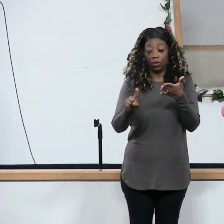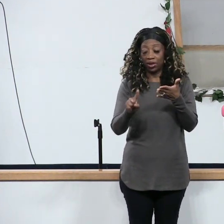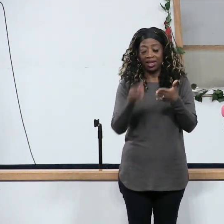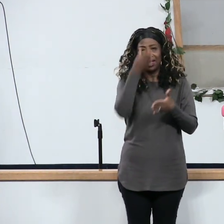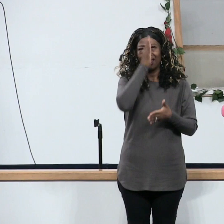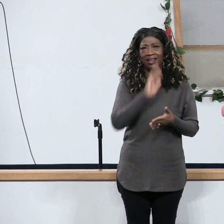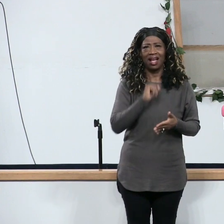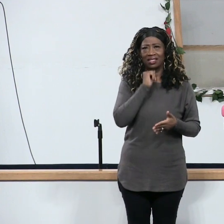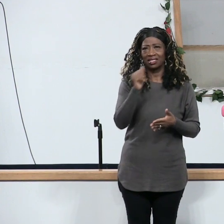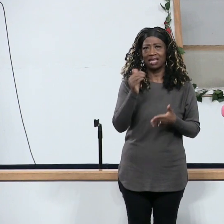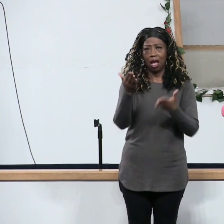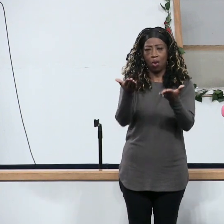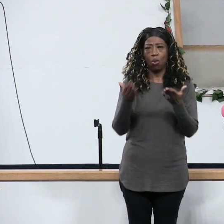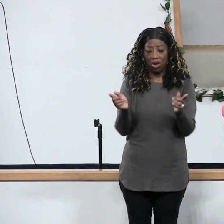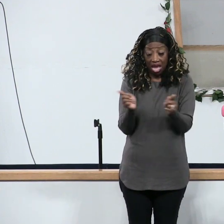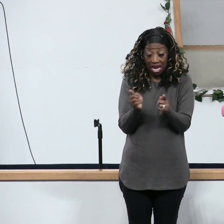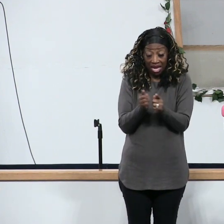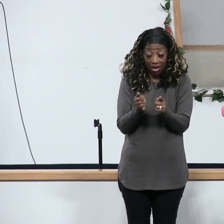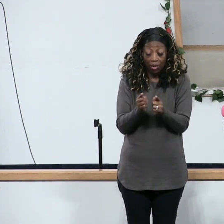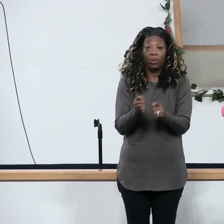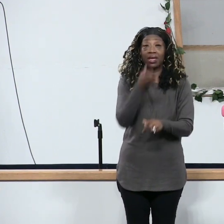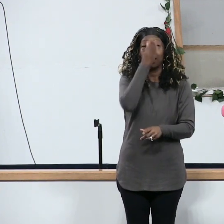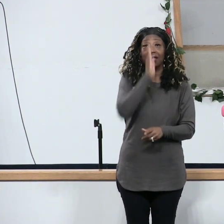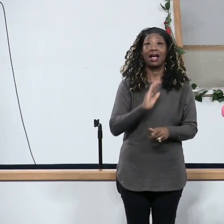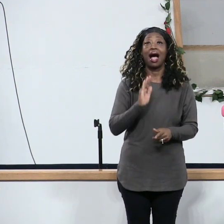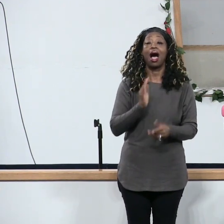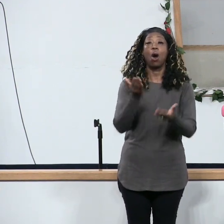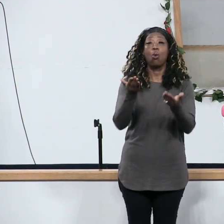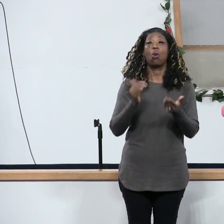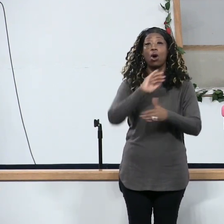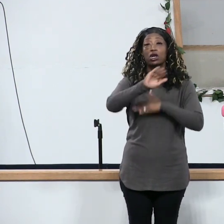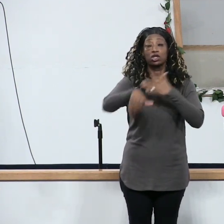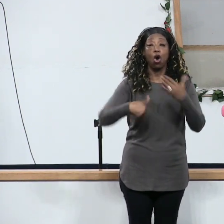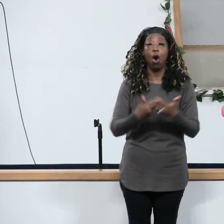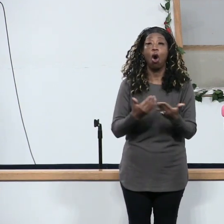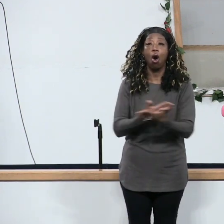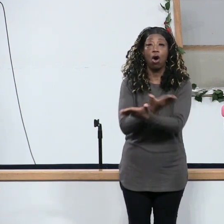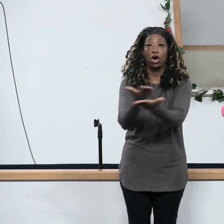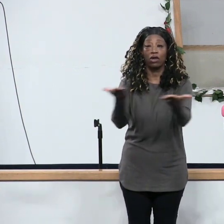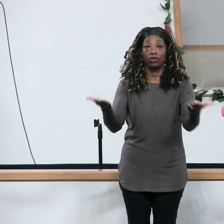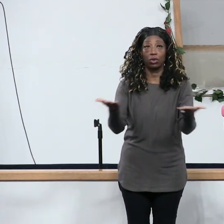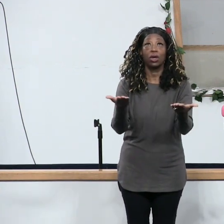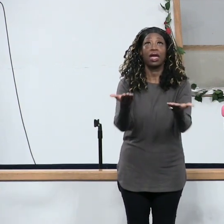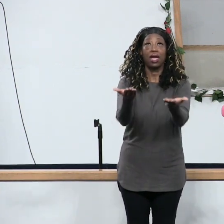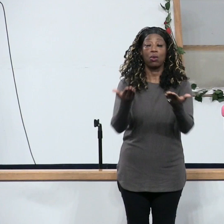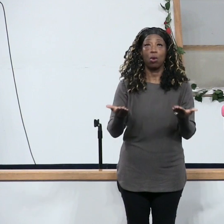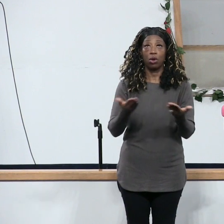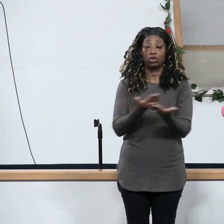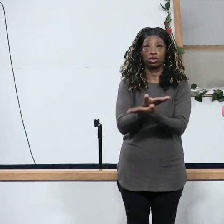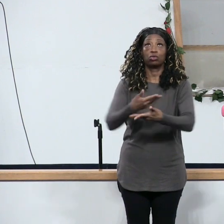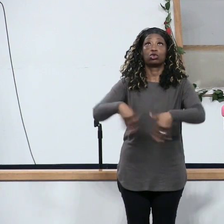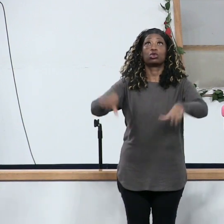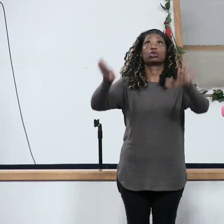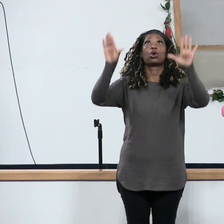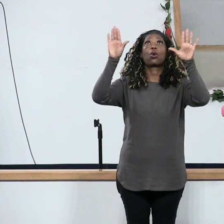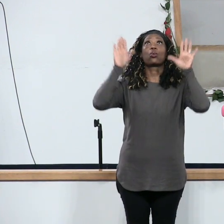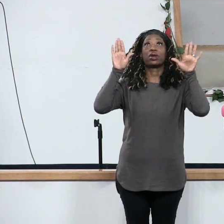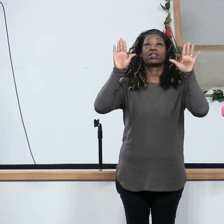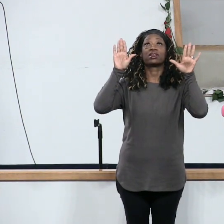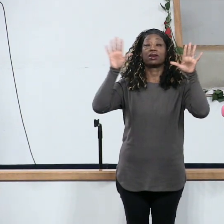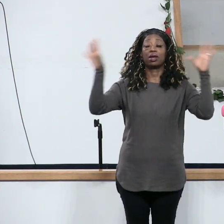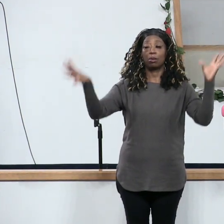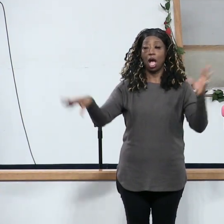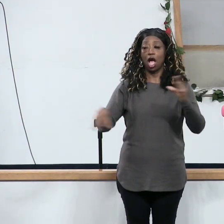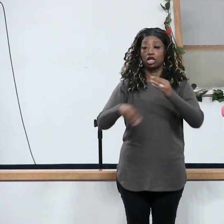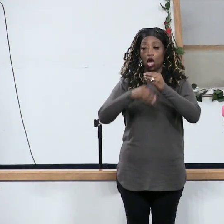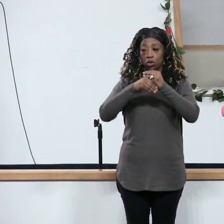you. Every part of us he wants. He wants us to surrender to him